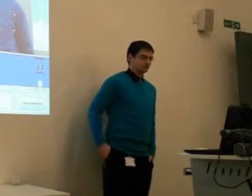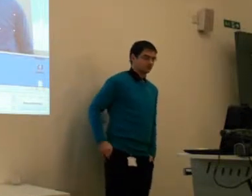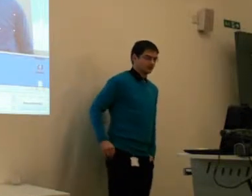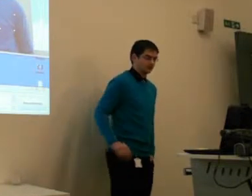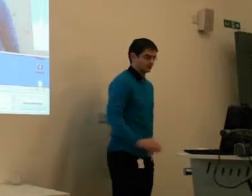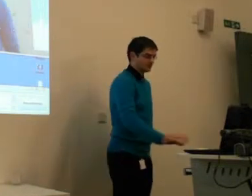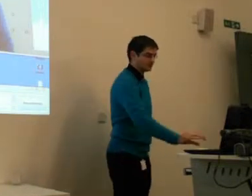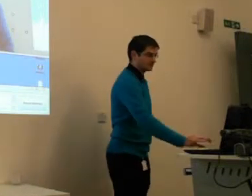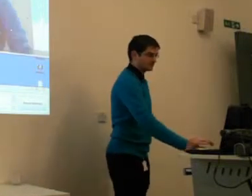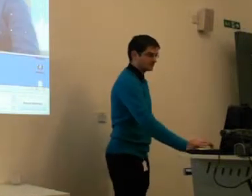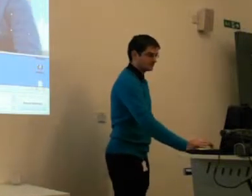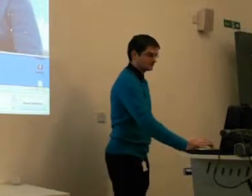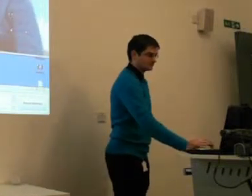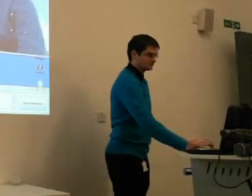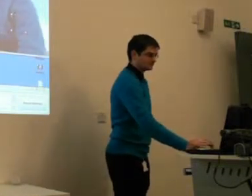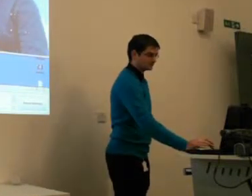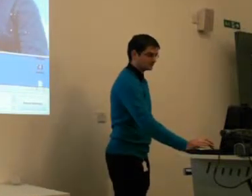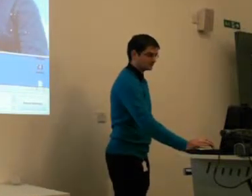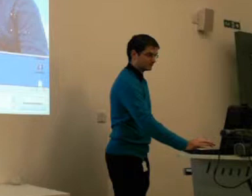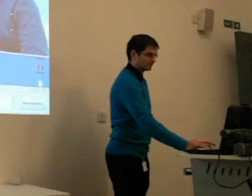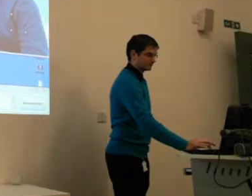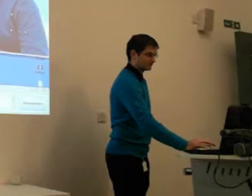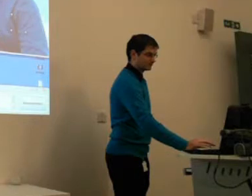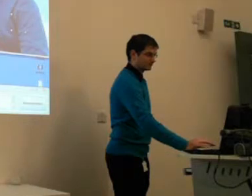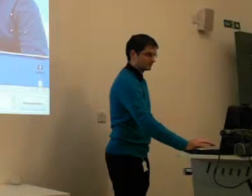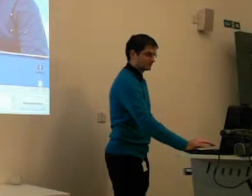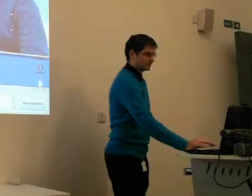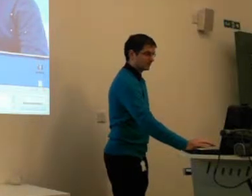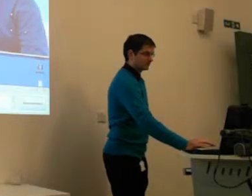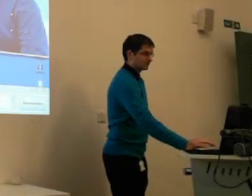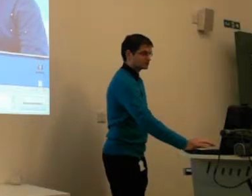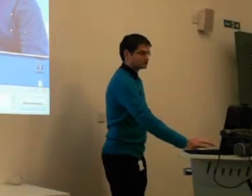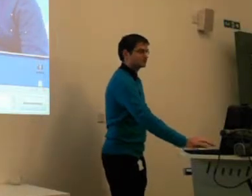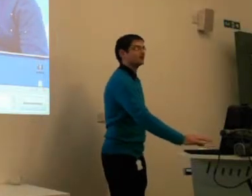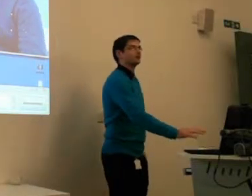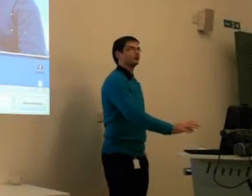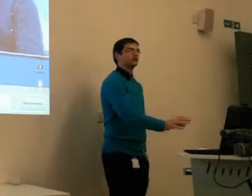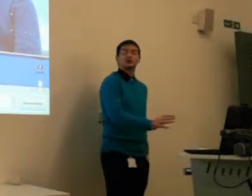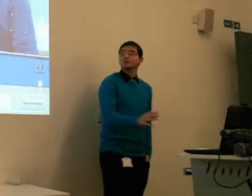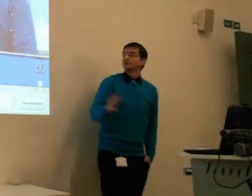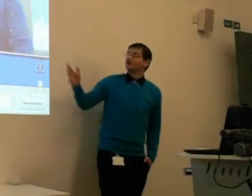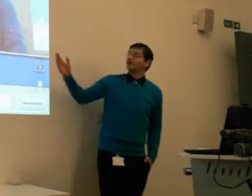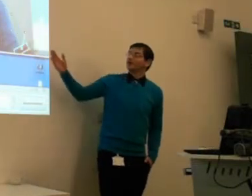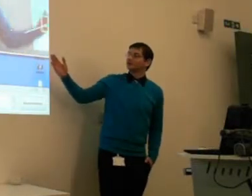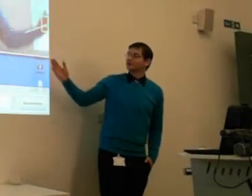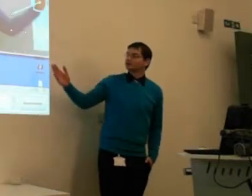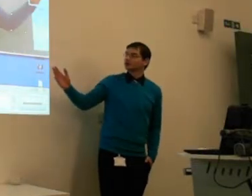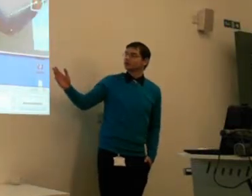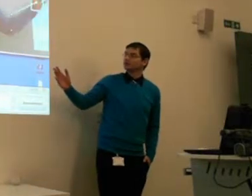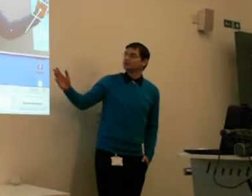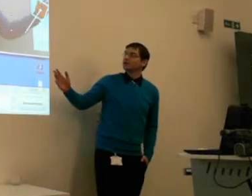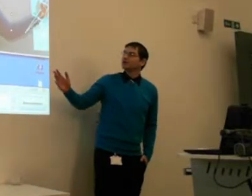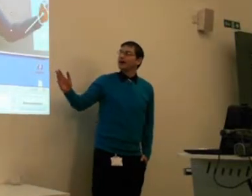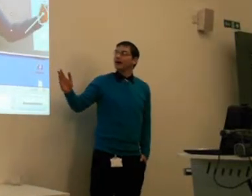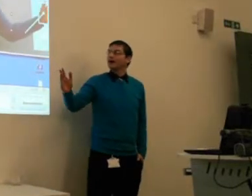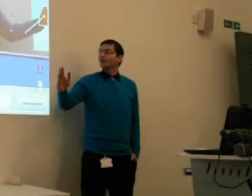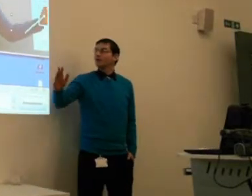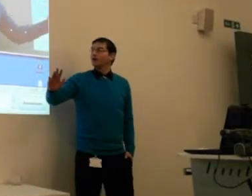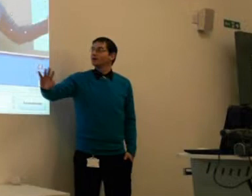open running all right i'll just explain the windows that we've got up on the screen uh the one